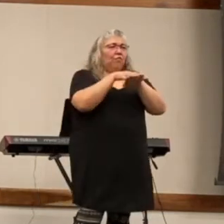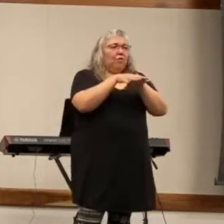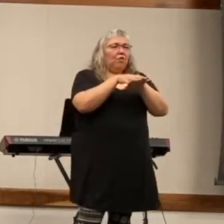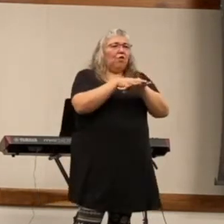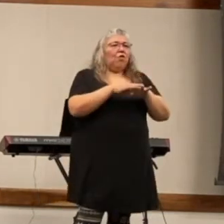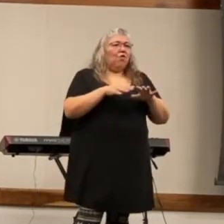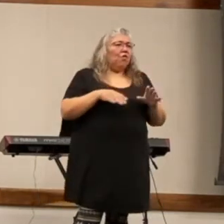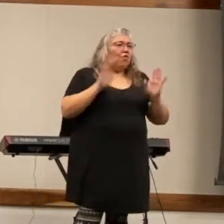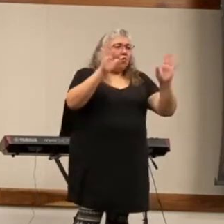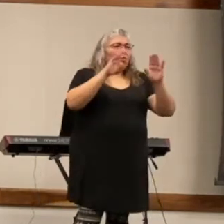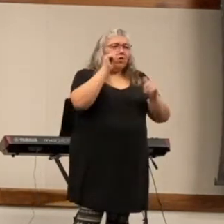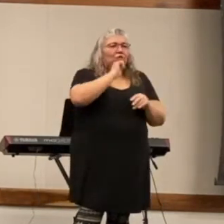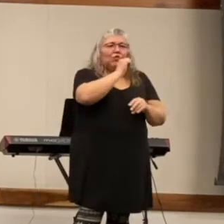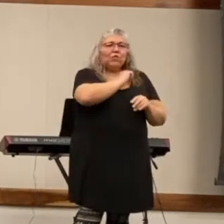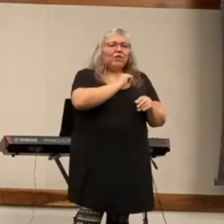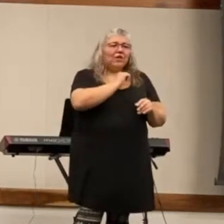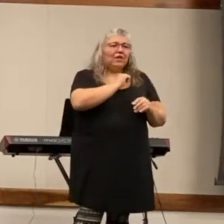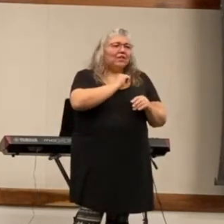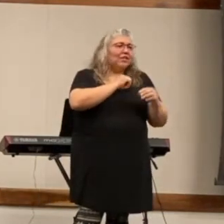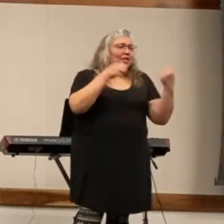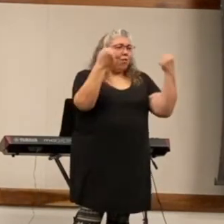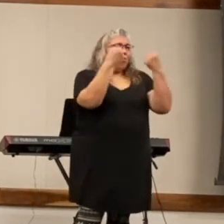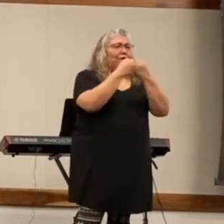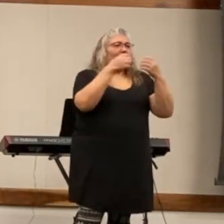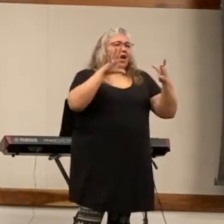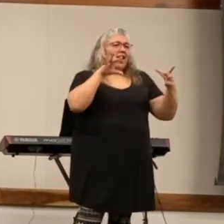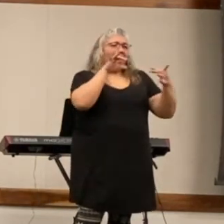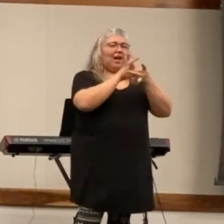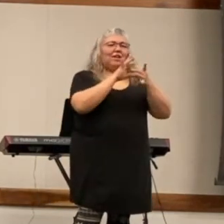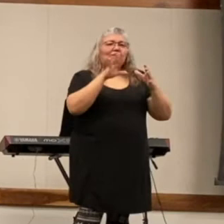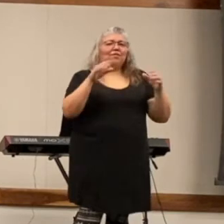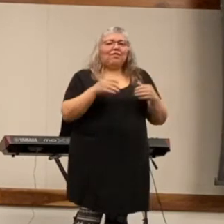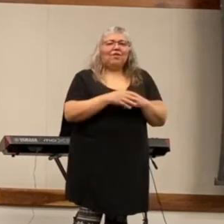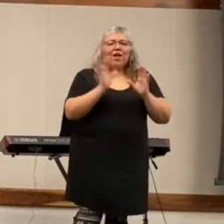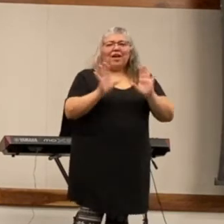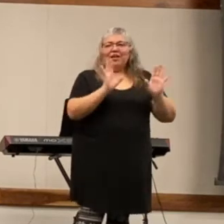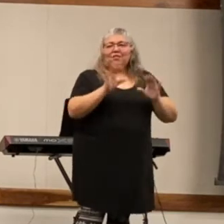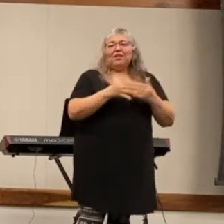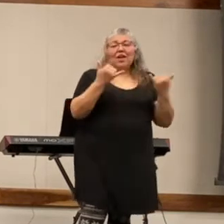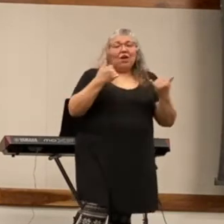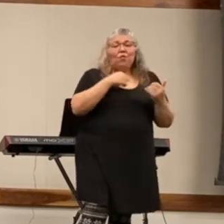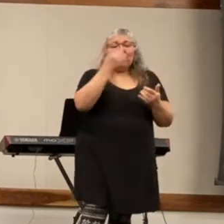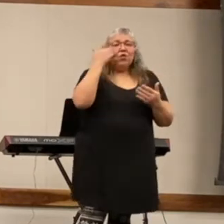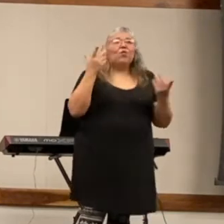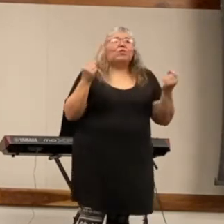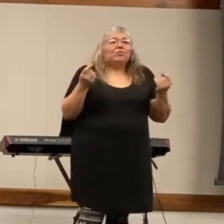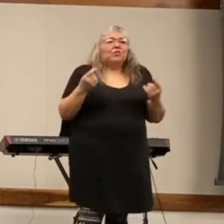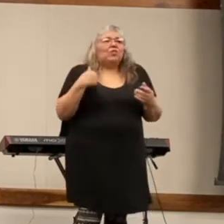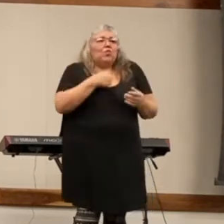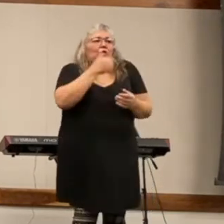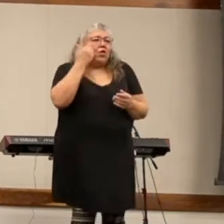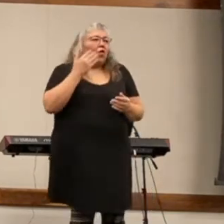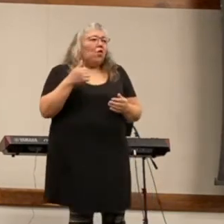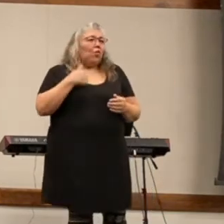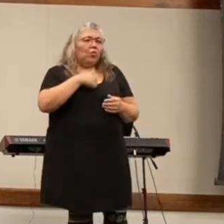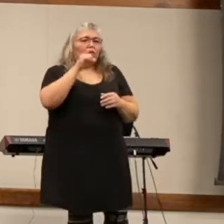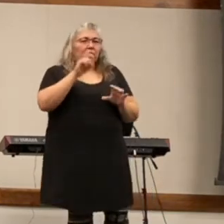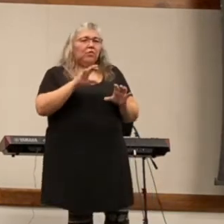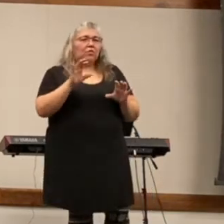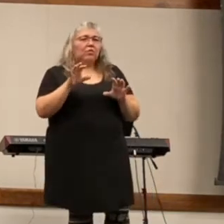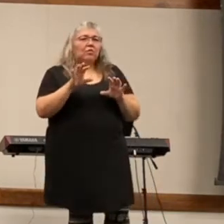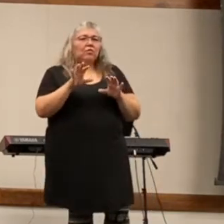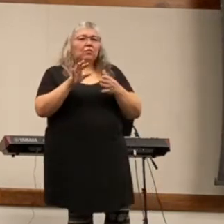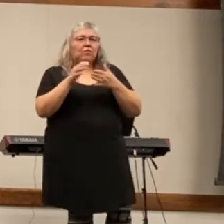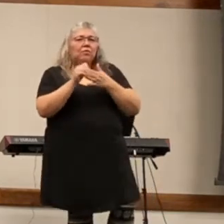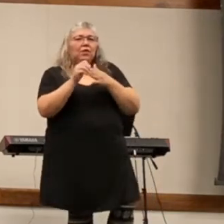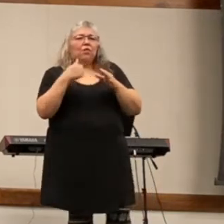Twins, Activate kind of thing, you know, and we're combining forces, and we know what we're supposed to do, we know what we're supposed to be. We didn't